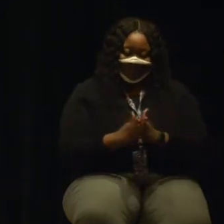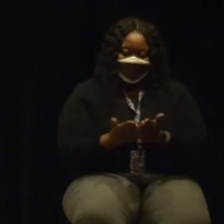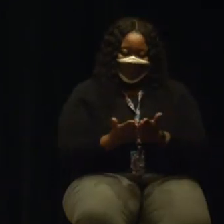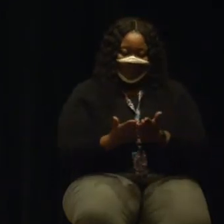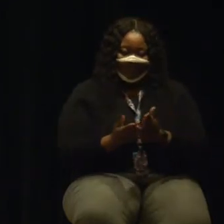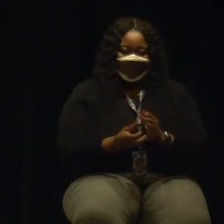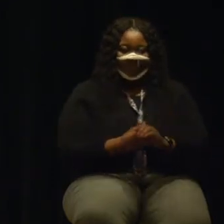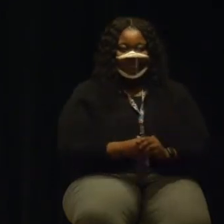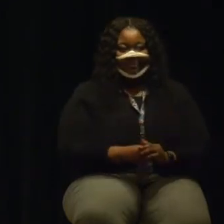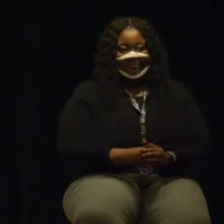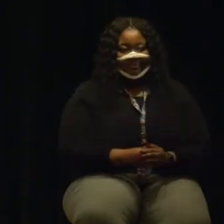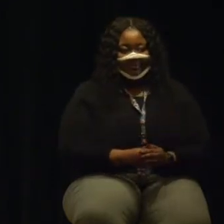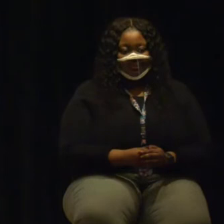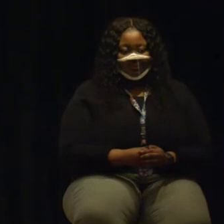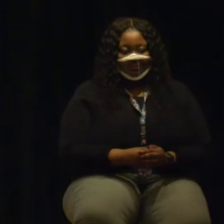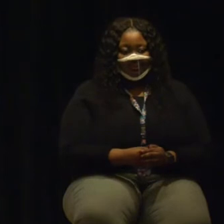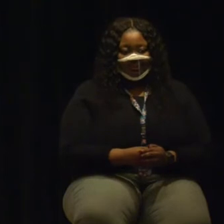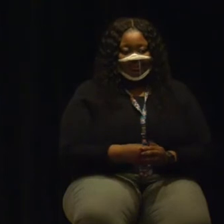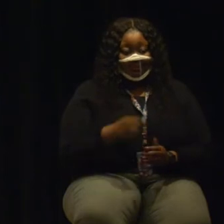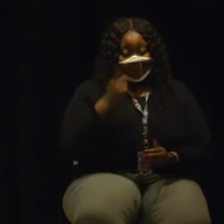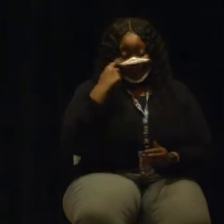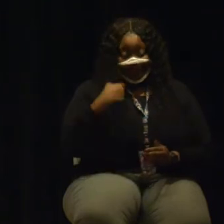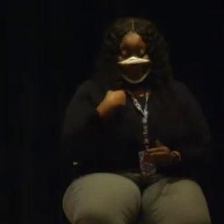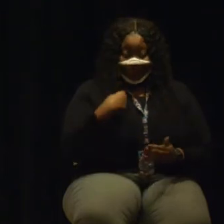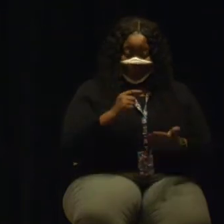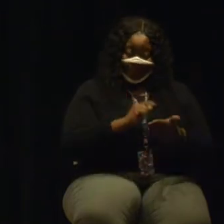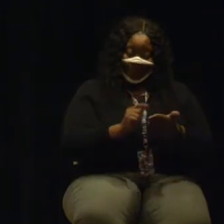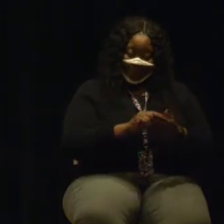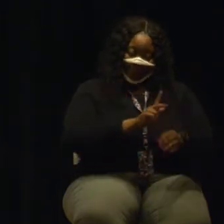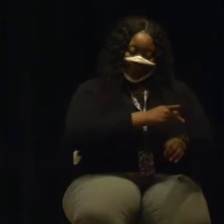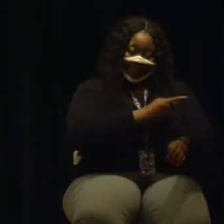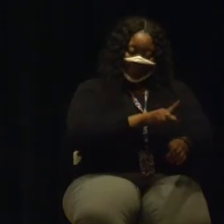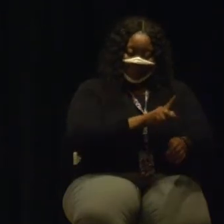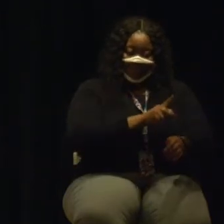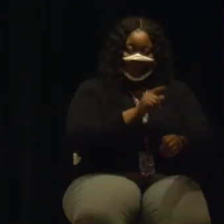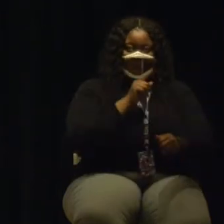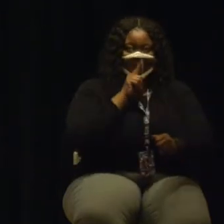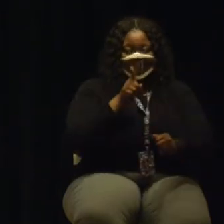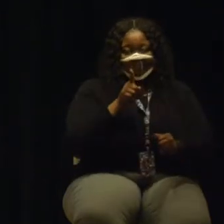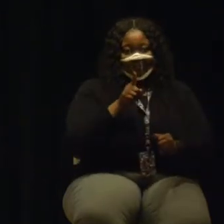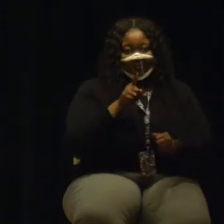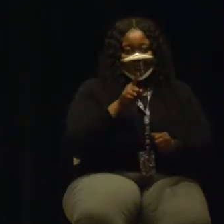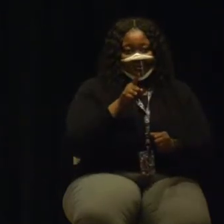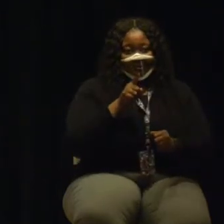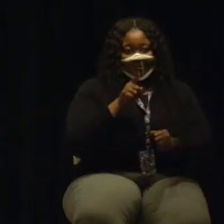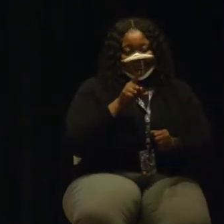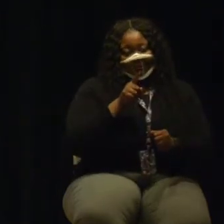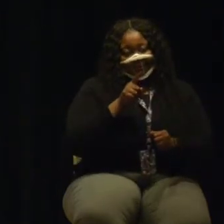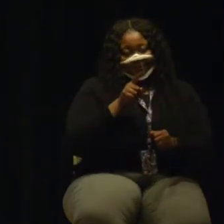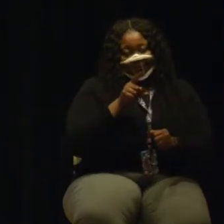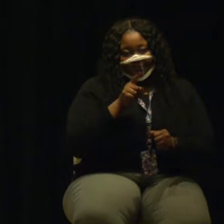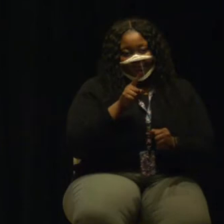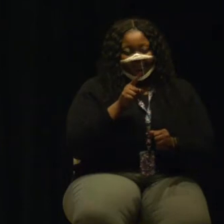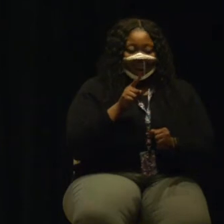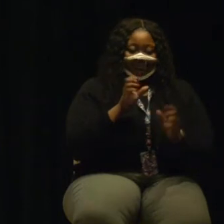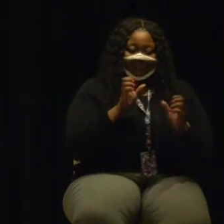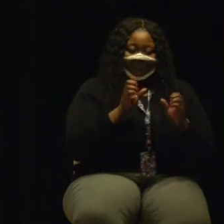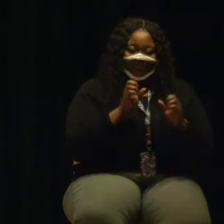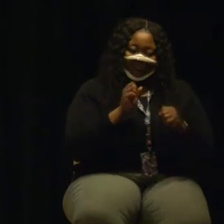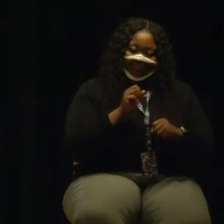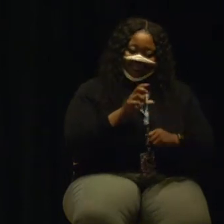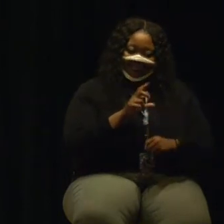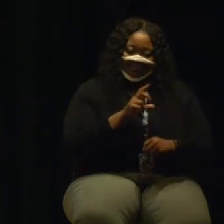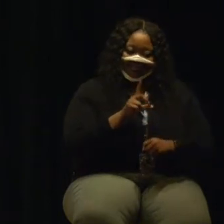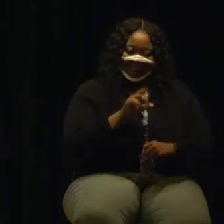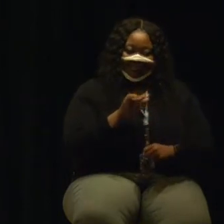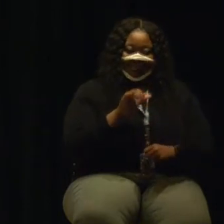book of poems. Because for me, writing a poem is a discovery and learning. And I'd already learned what Jack Johnson's voice sounded like in